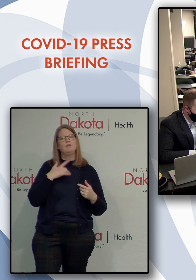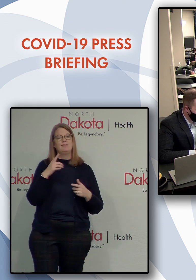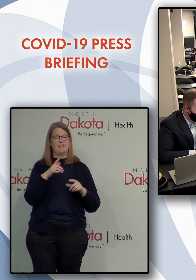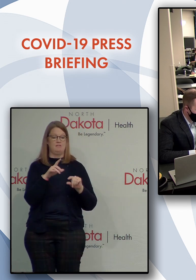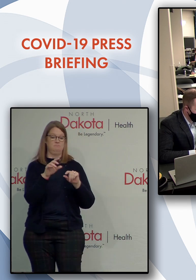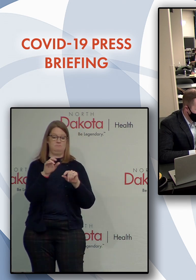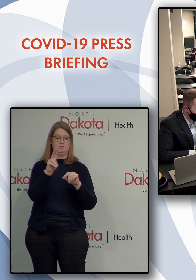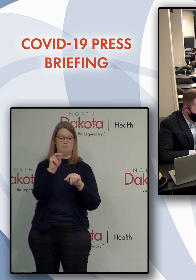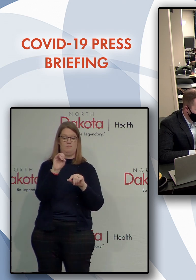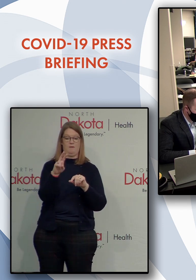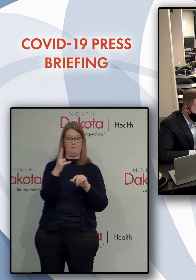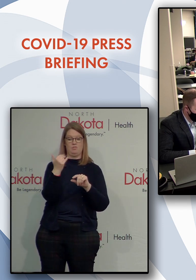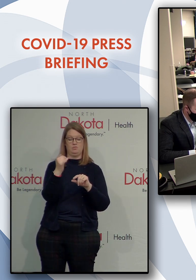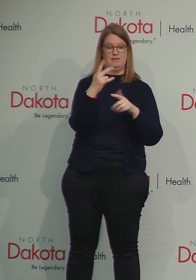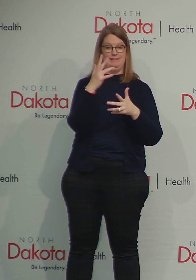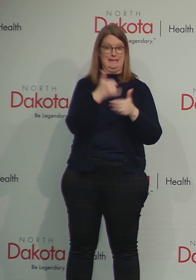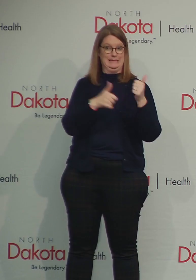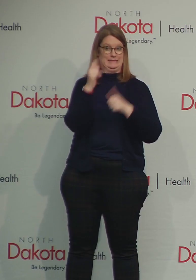sooner?